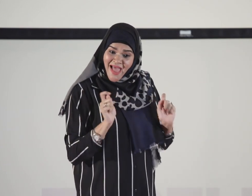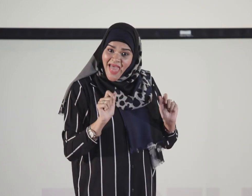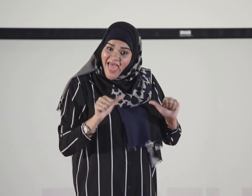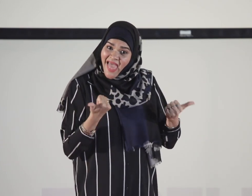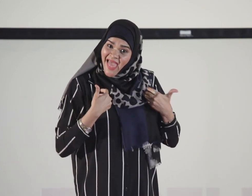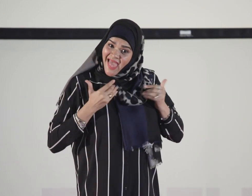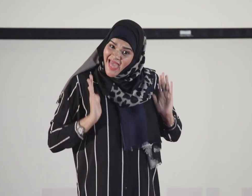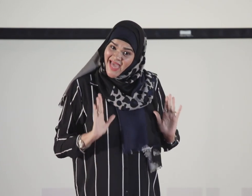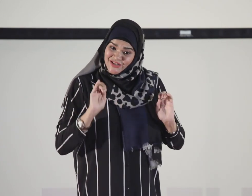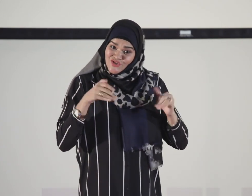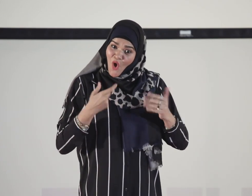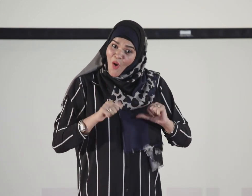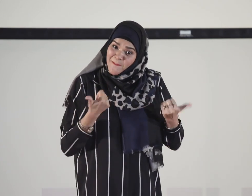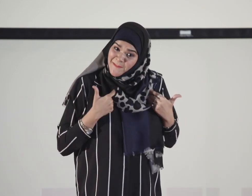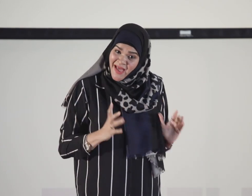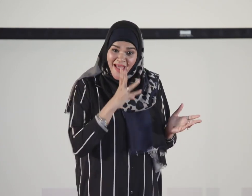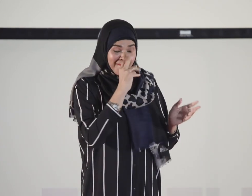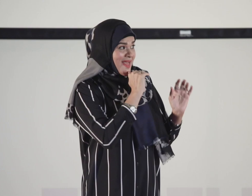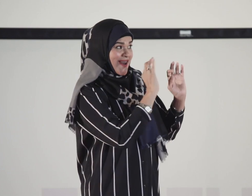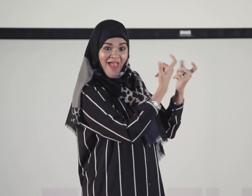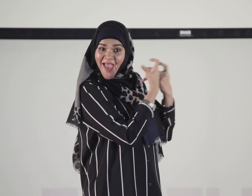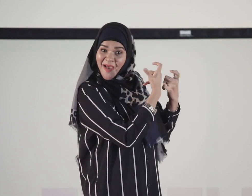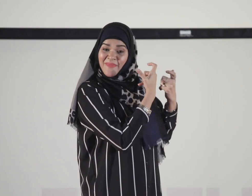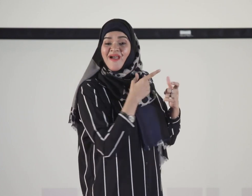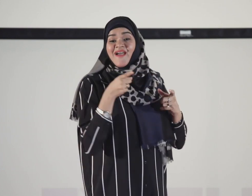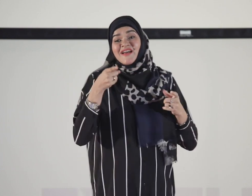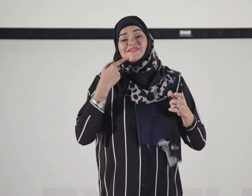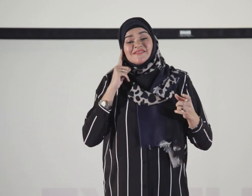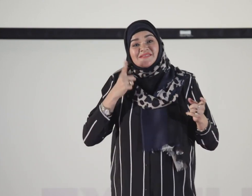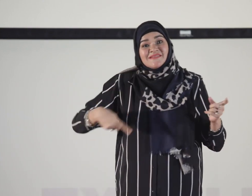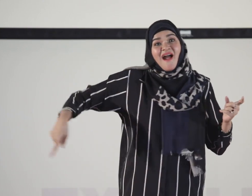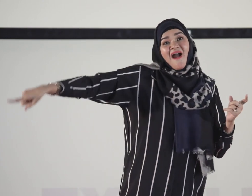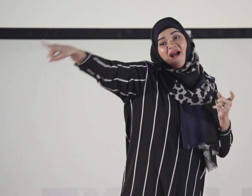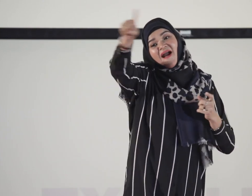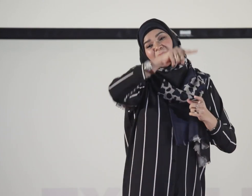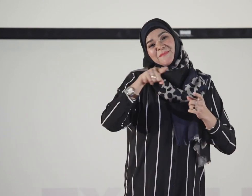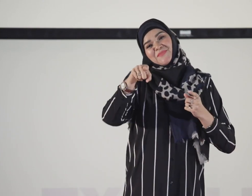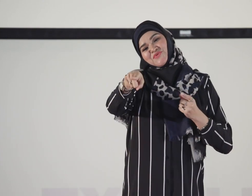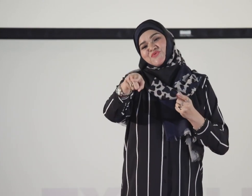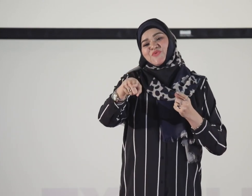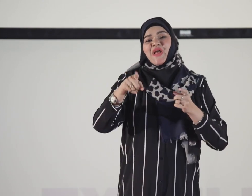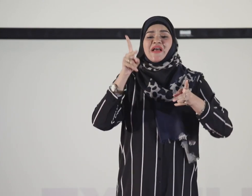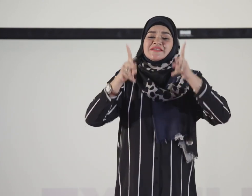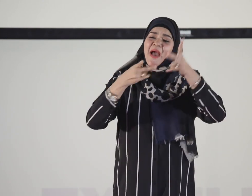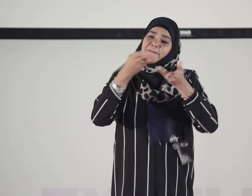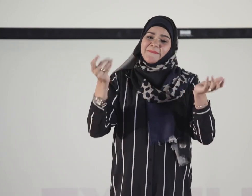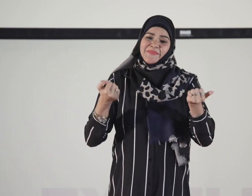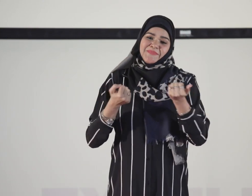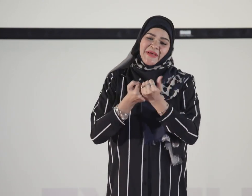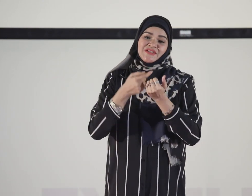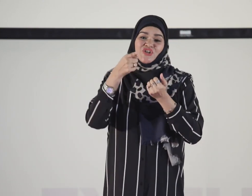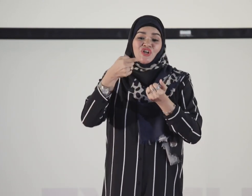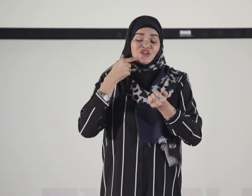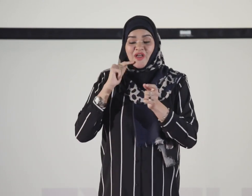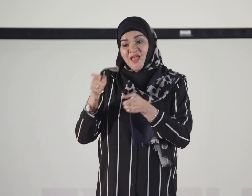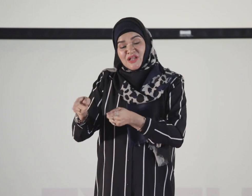could pursue their dreams. Look at me. My family supported me, because of which I am where I am